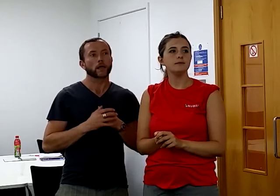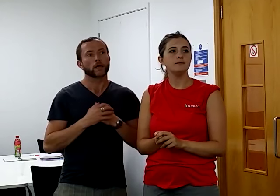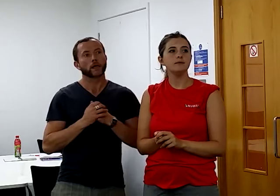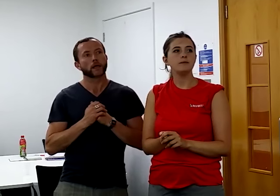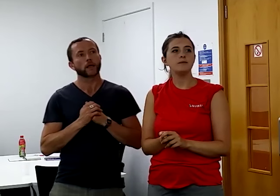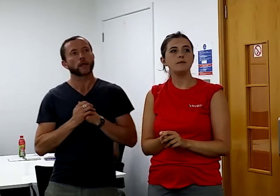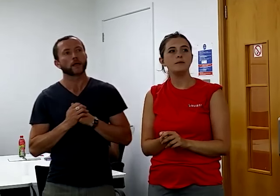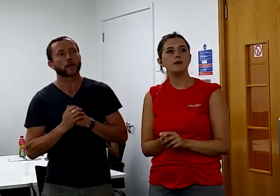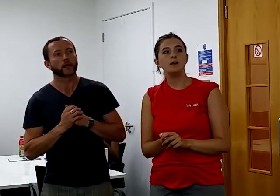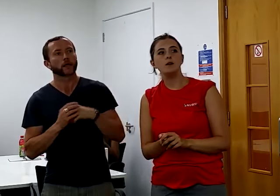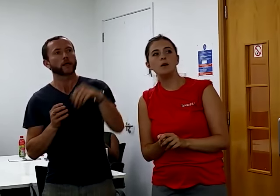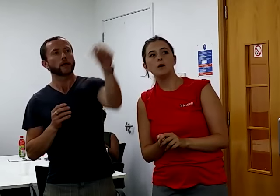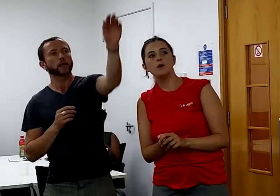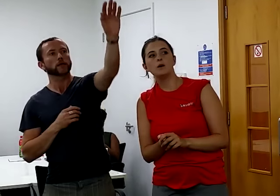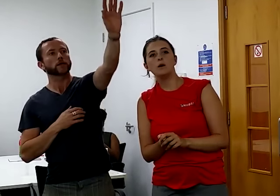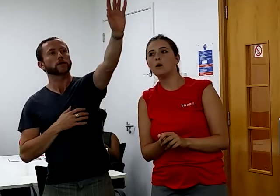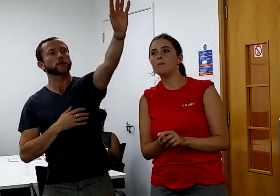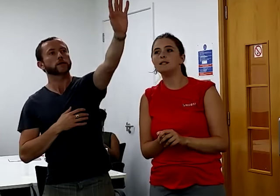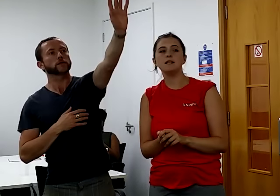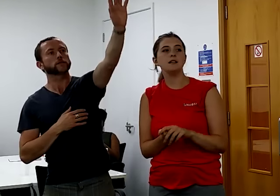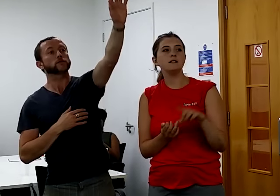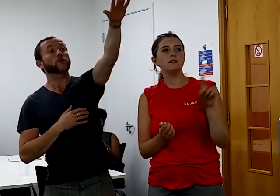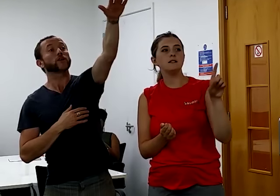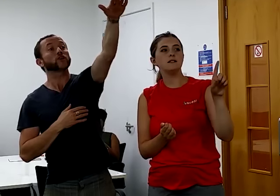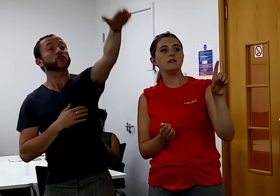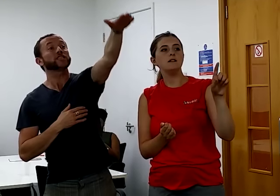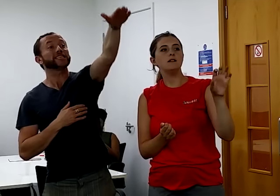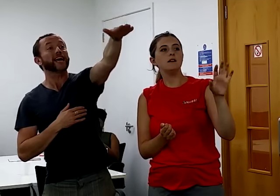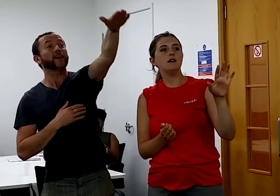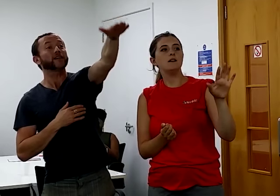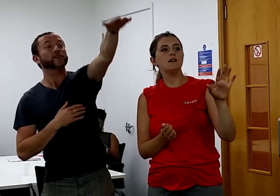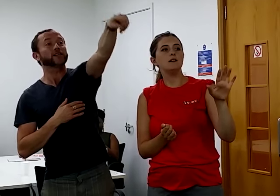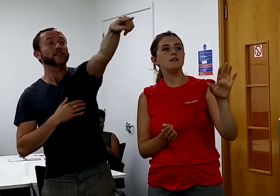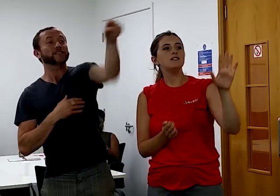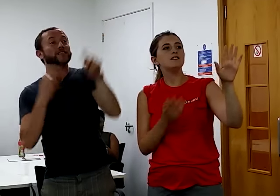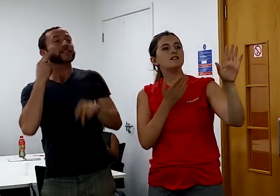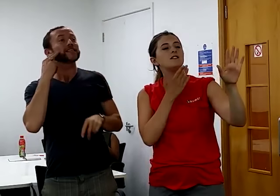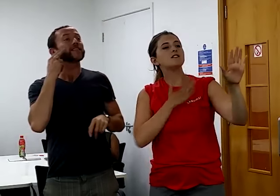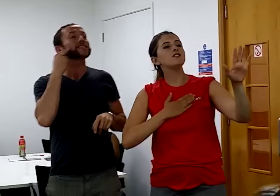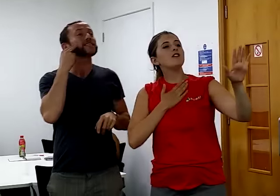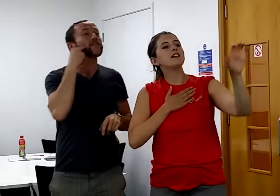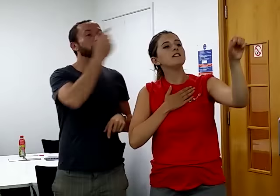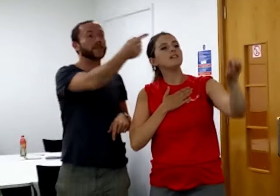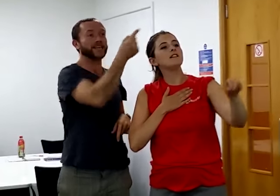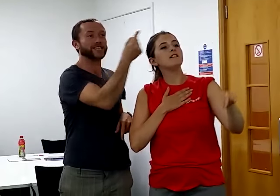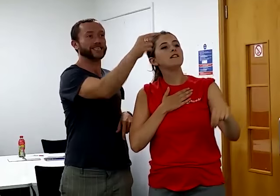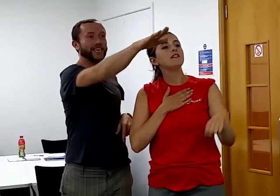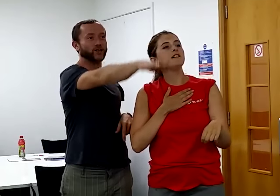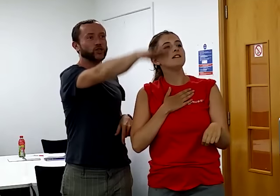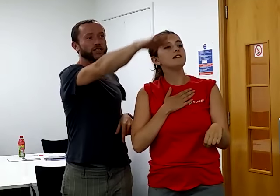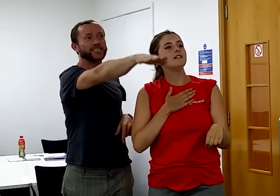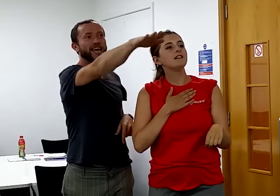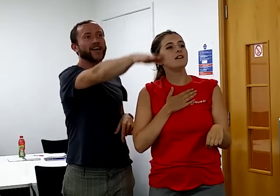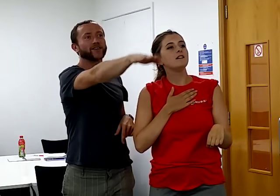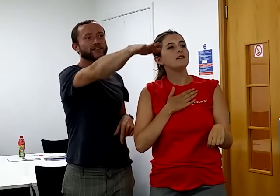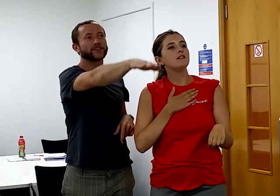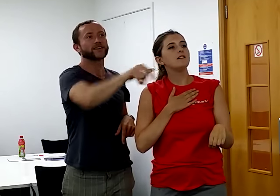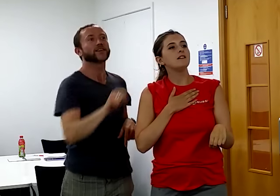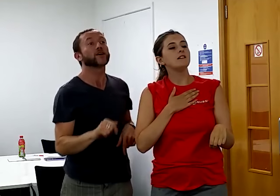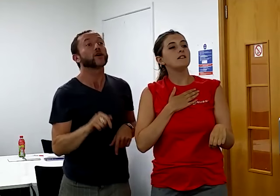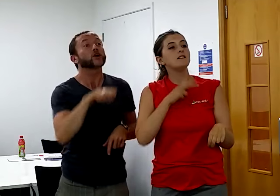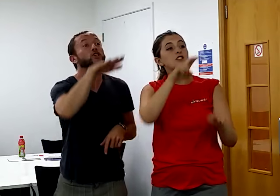Hi, my name's Roddy Slora. Can I just really like to address one question in particular? My name's Roddy Slora. This is Could you sit down?